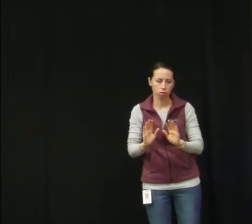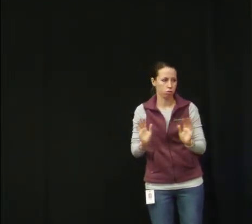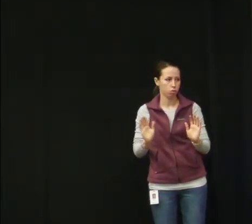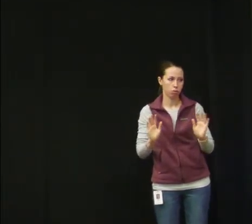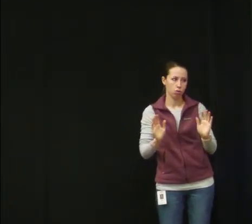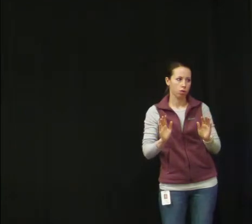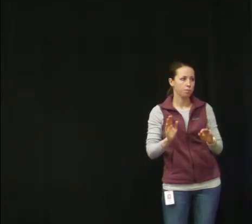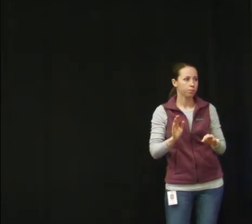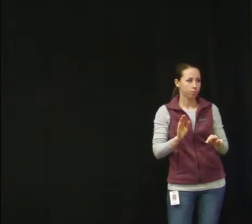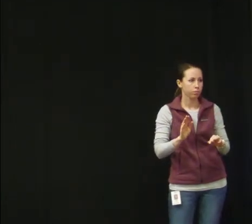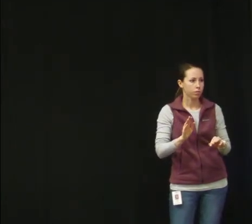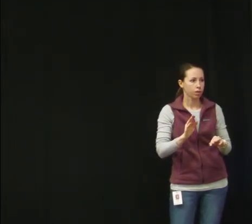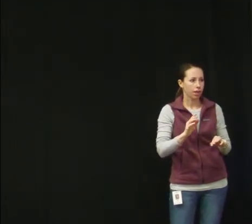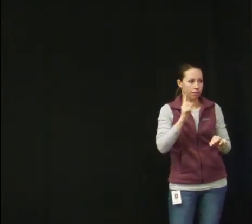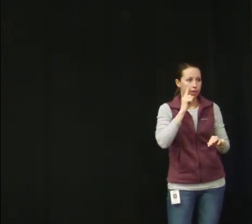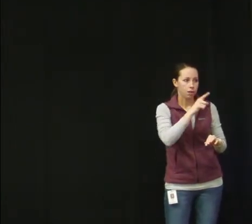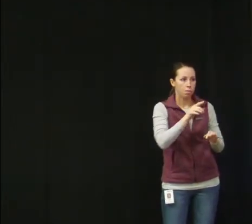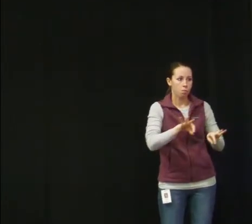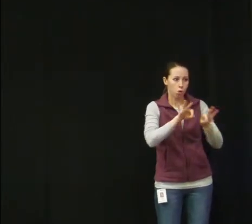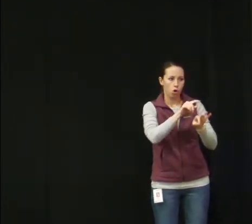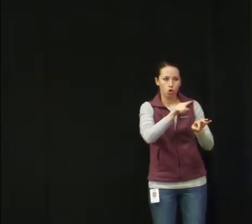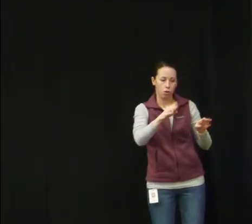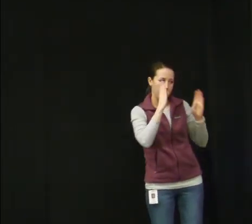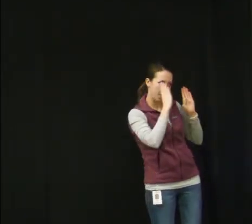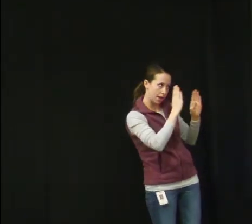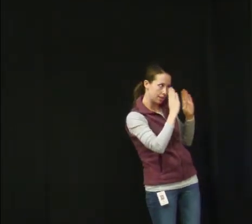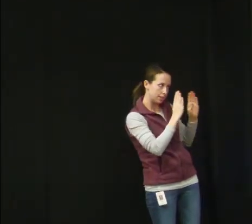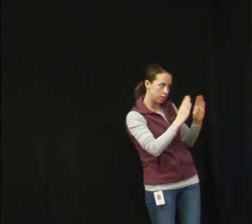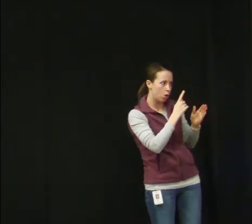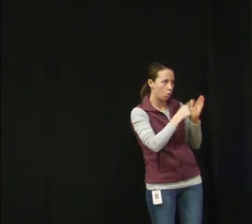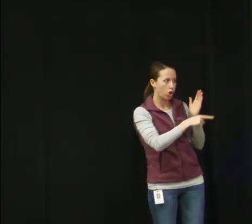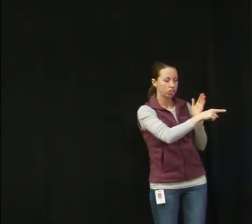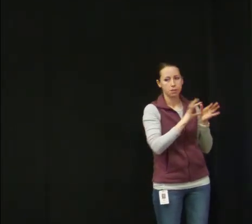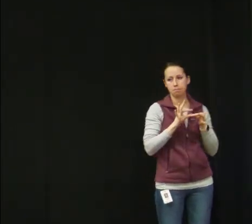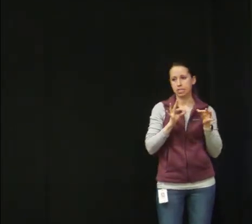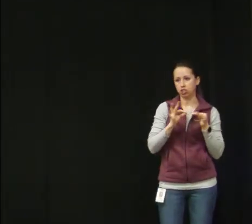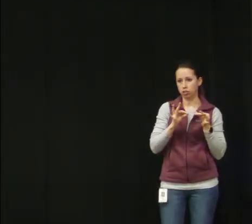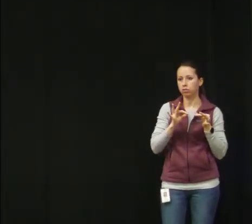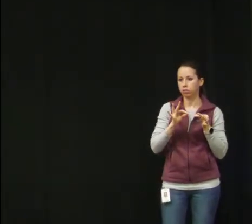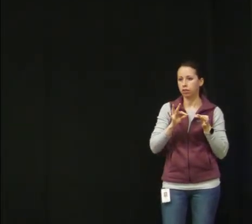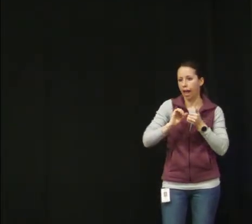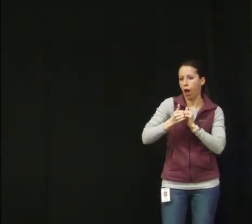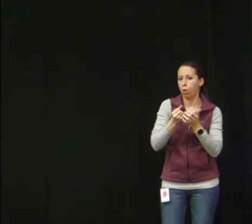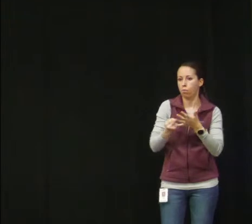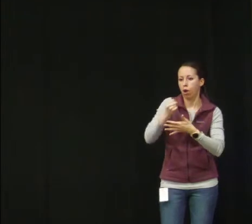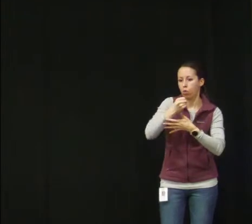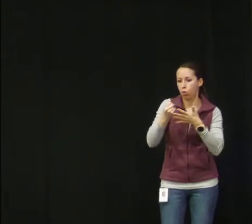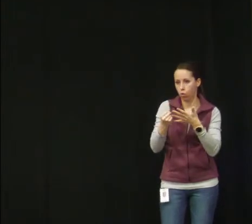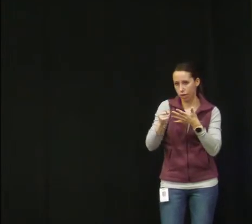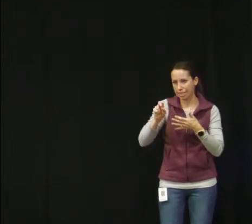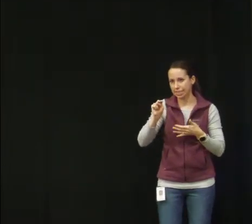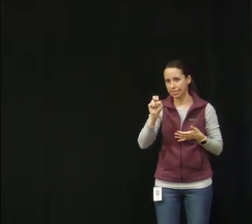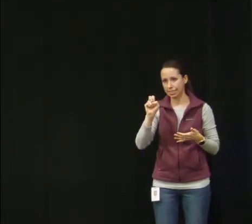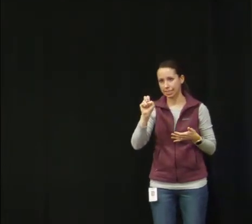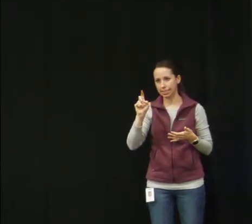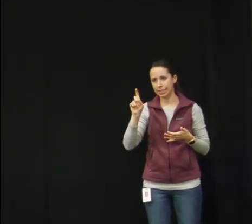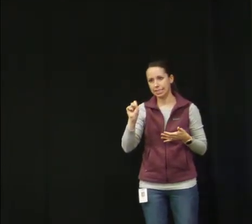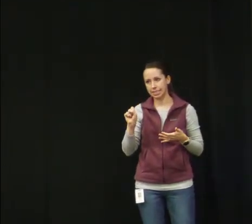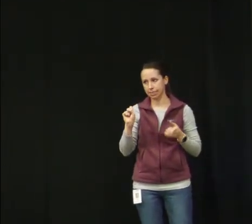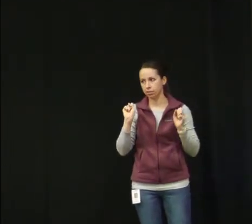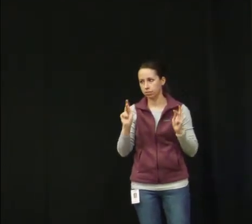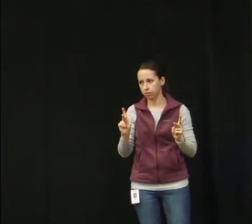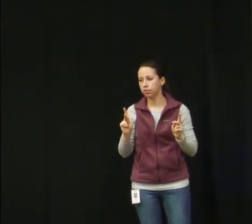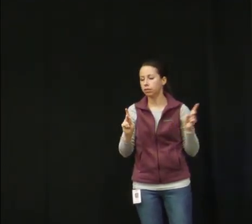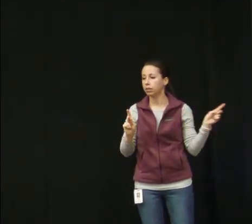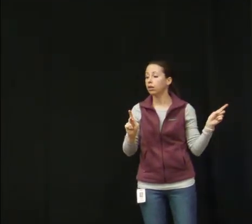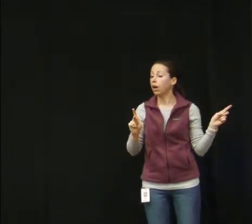I just really pay really close attention to what she's saying there about prioritizing that need. Right, and just because it's